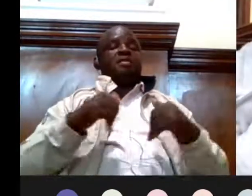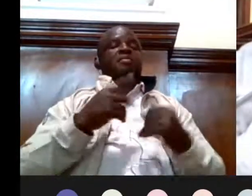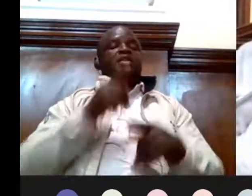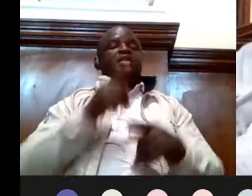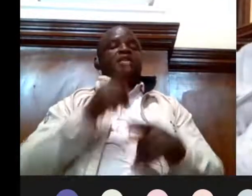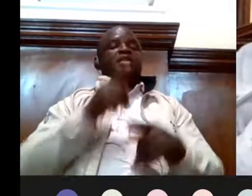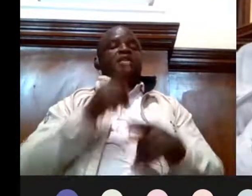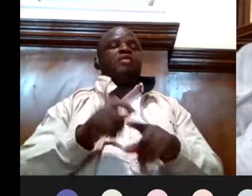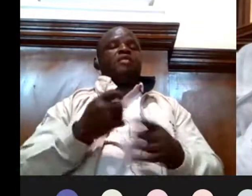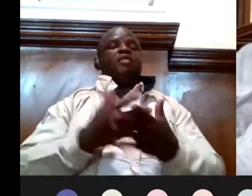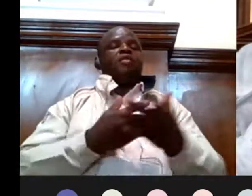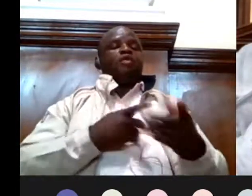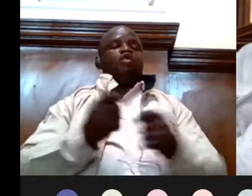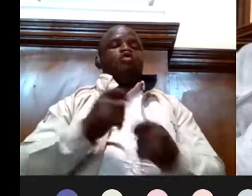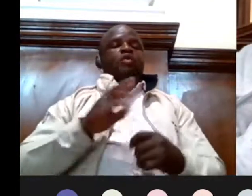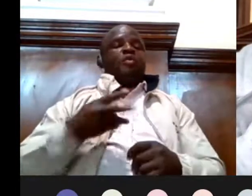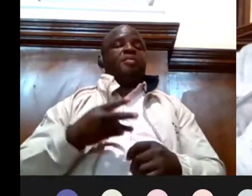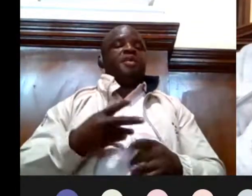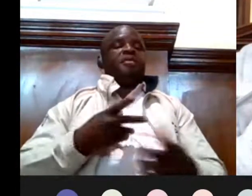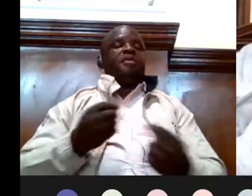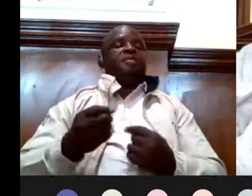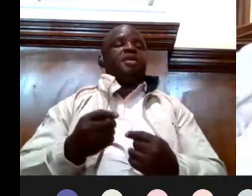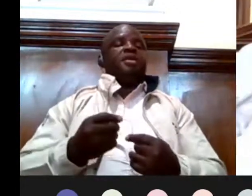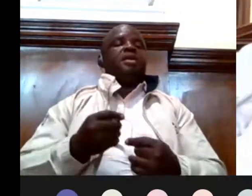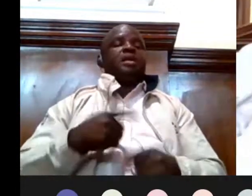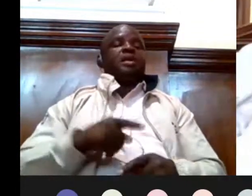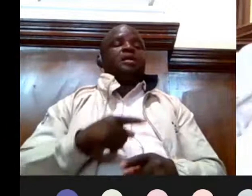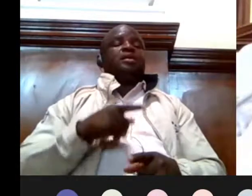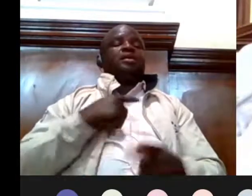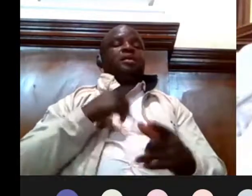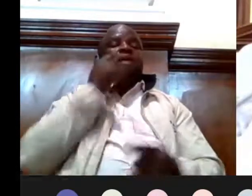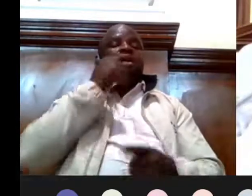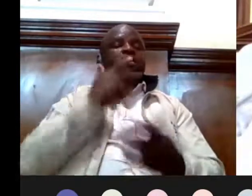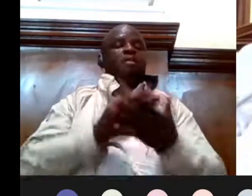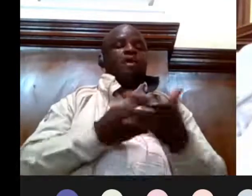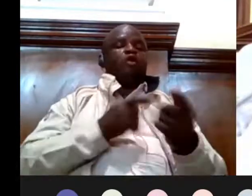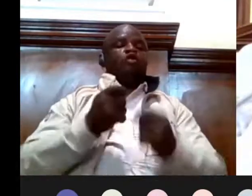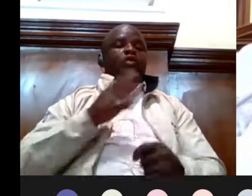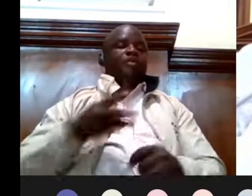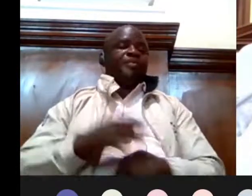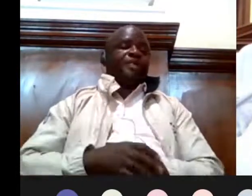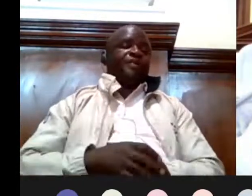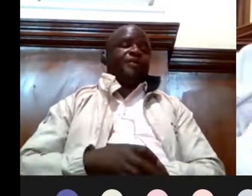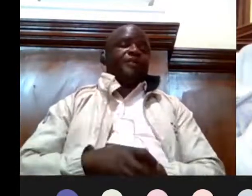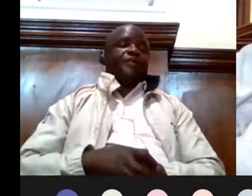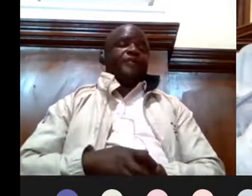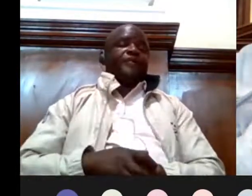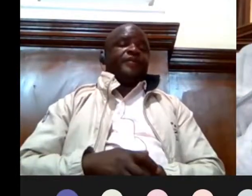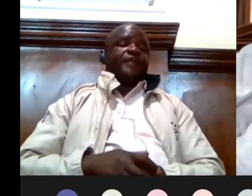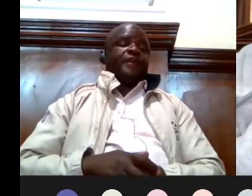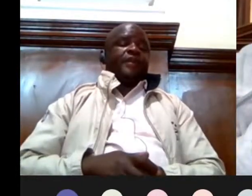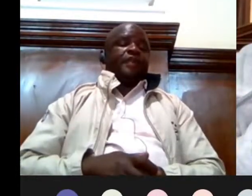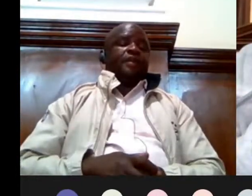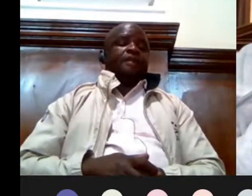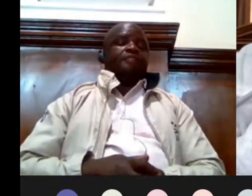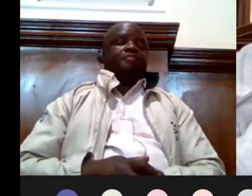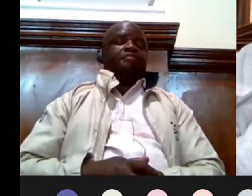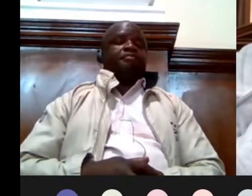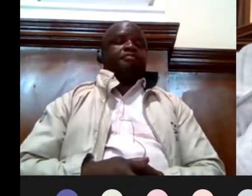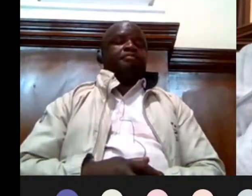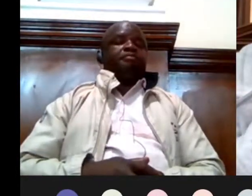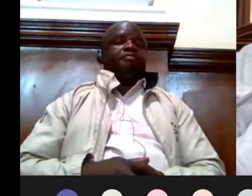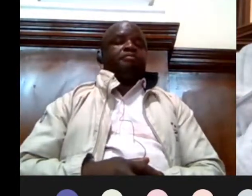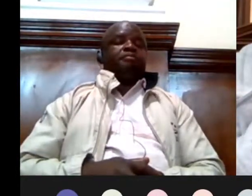being the object of men. This one, when I speak of some men making